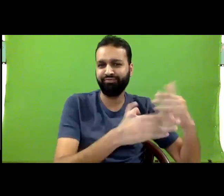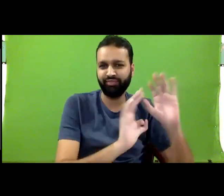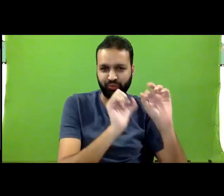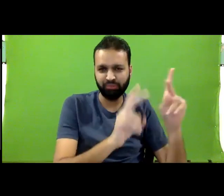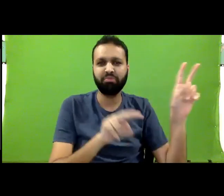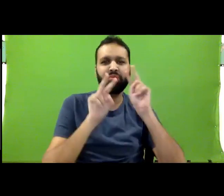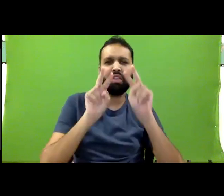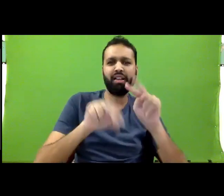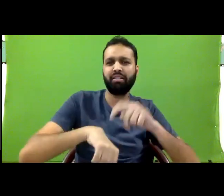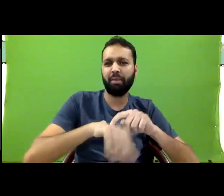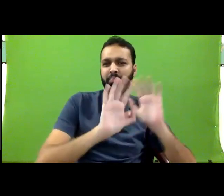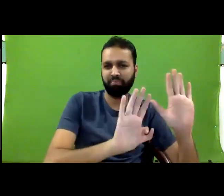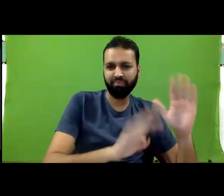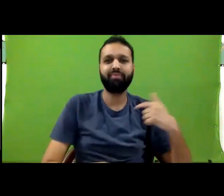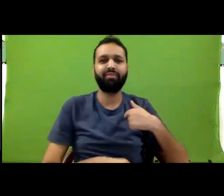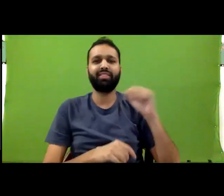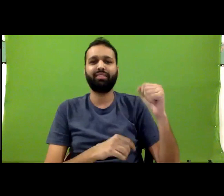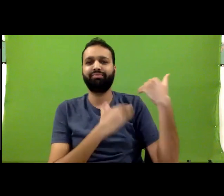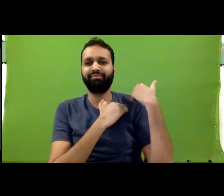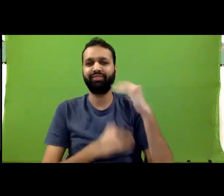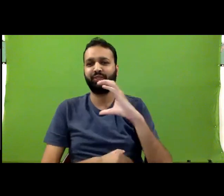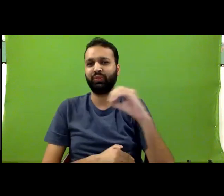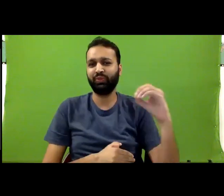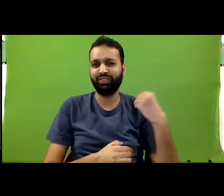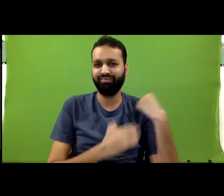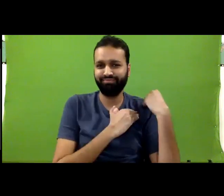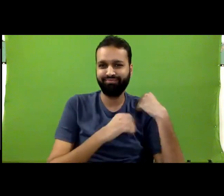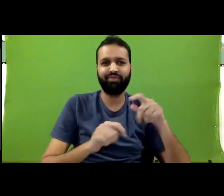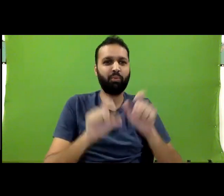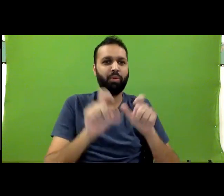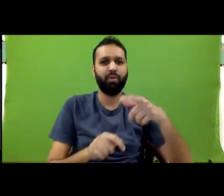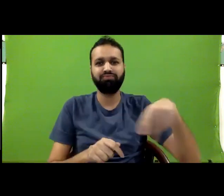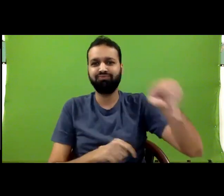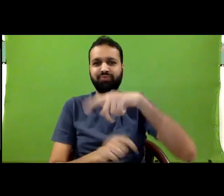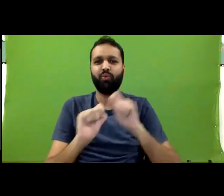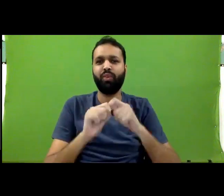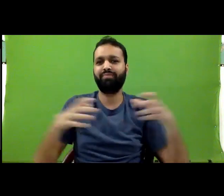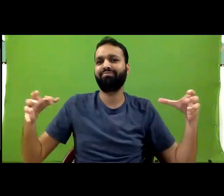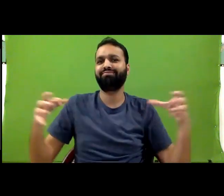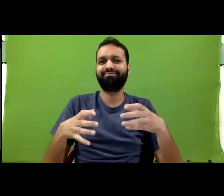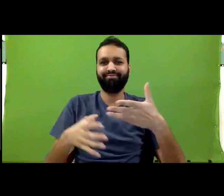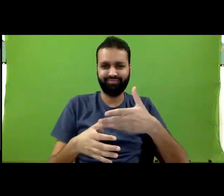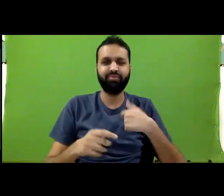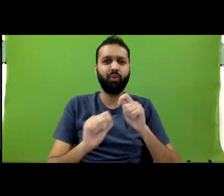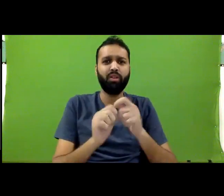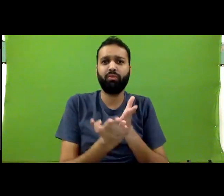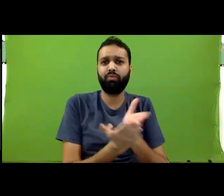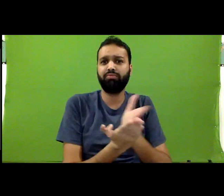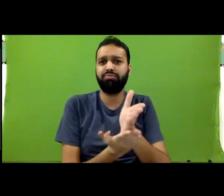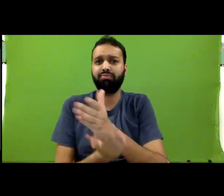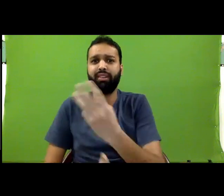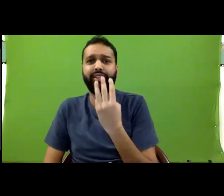Chaitanya, but Mr. Chaitanya couldn't come because of some other work. So I am the COO, hence I am presenting for all of you all